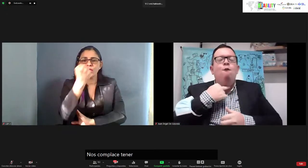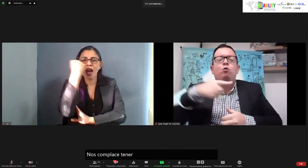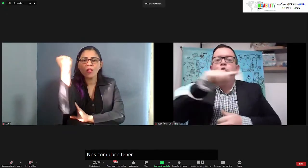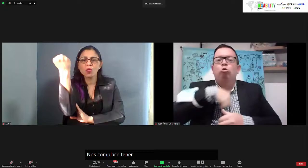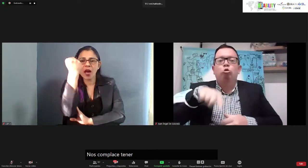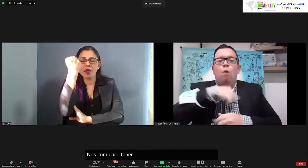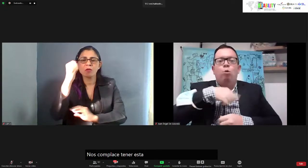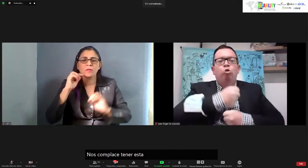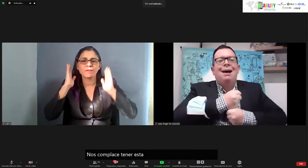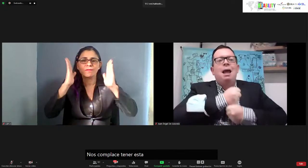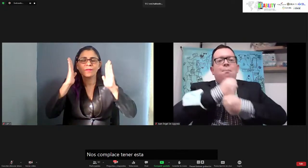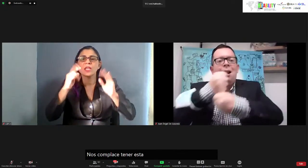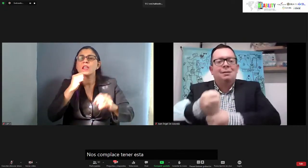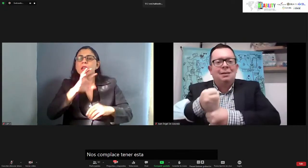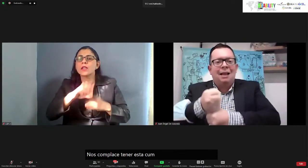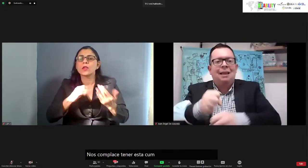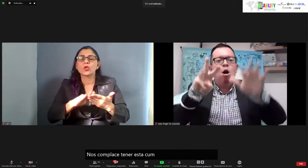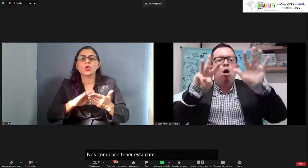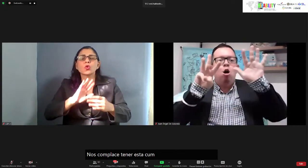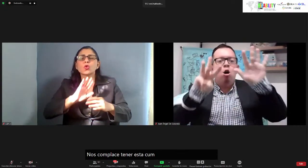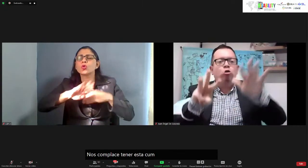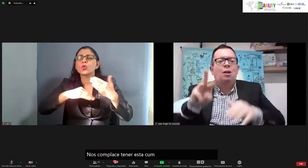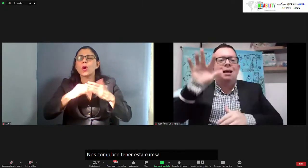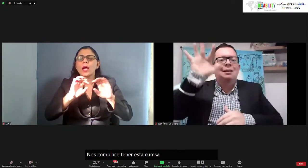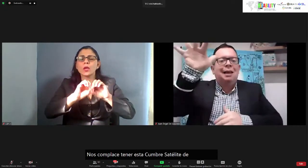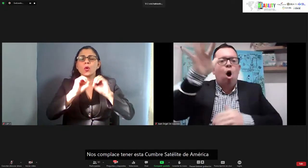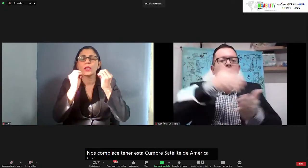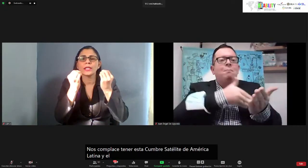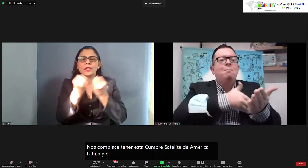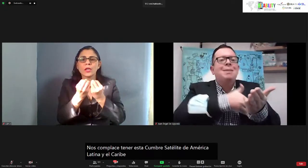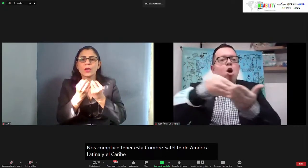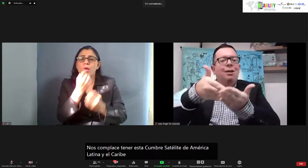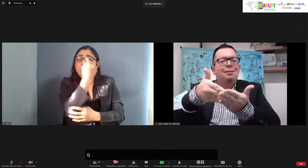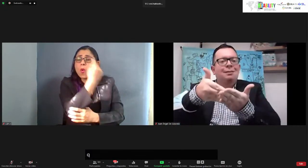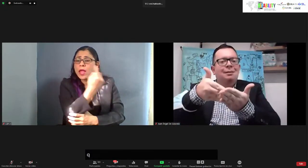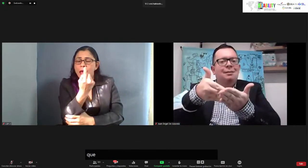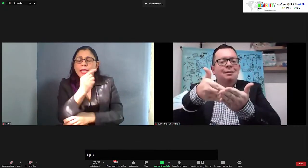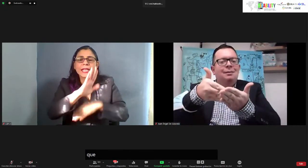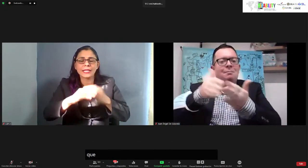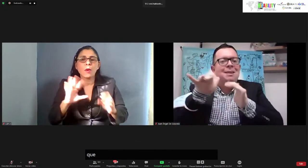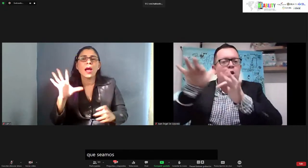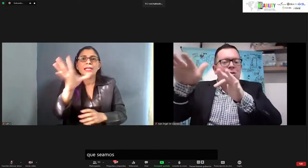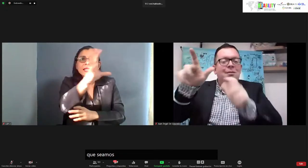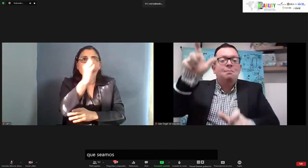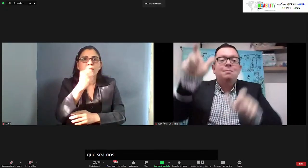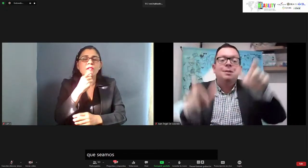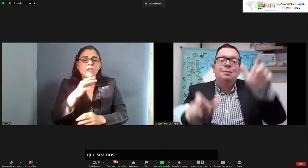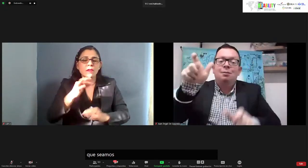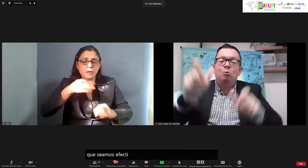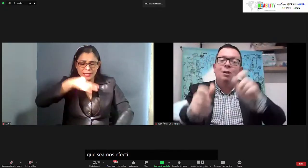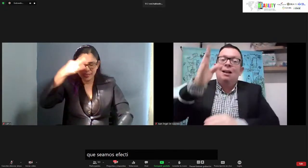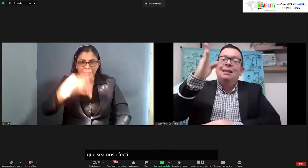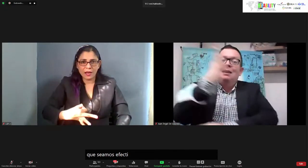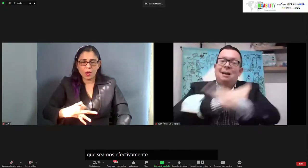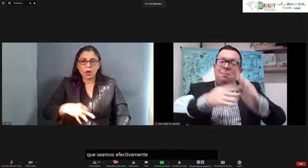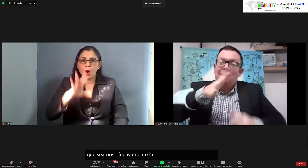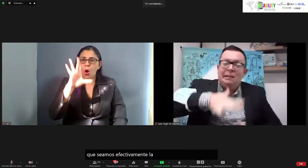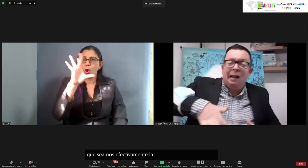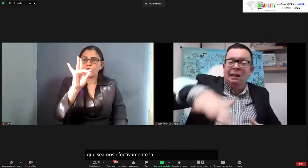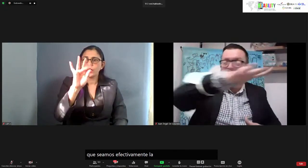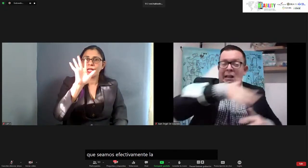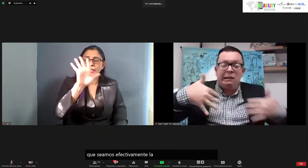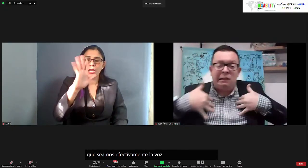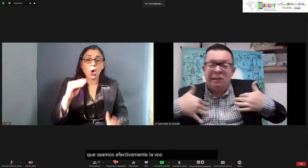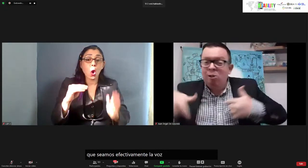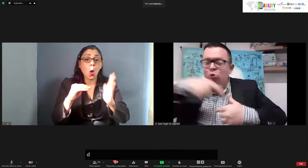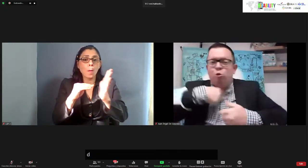fighting for this unity among all of the organizations may we all be the